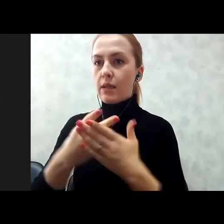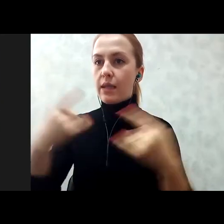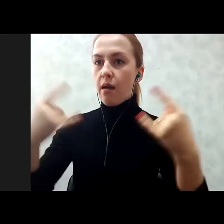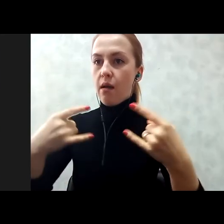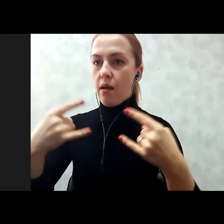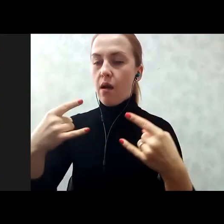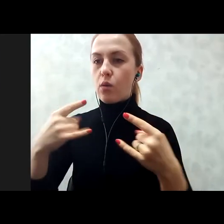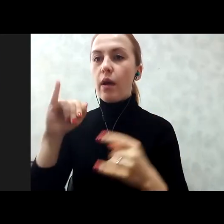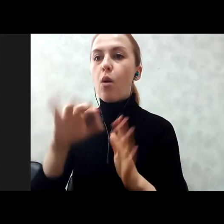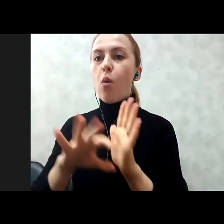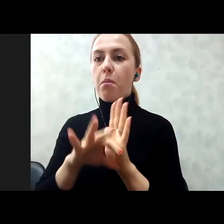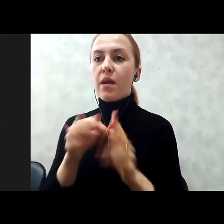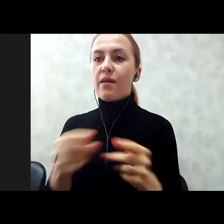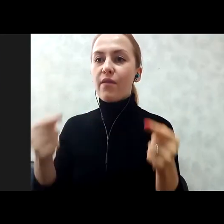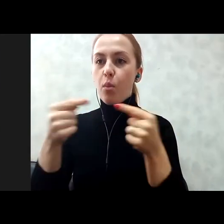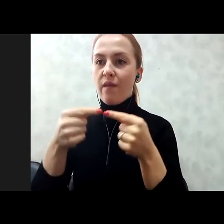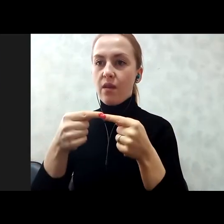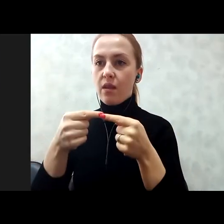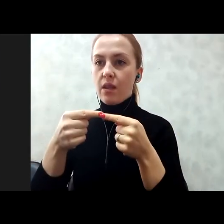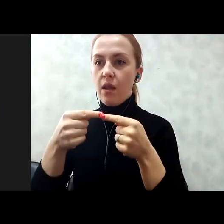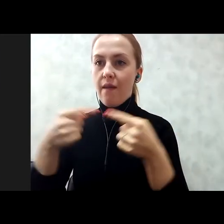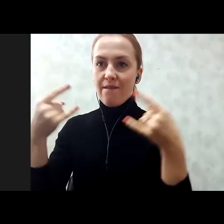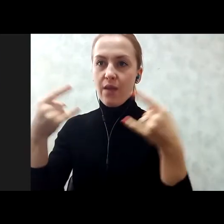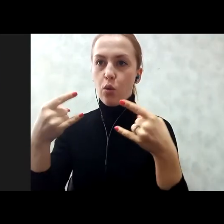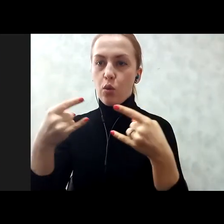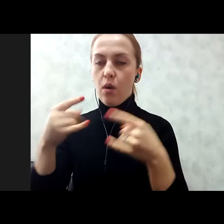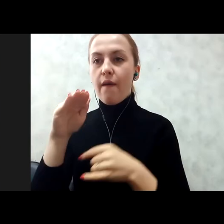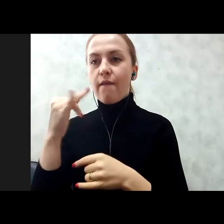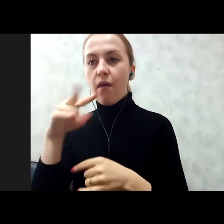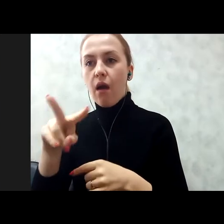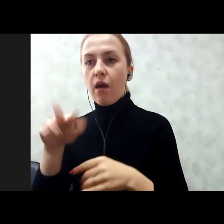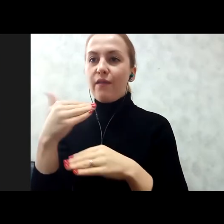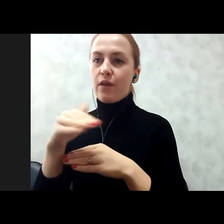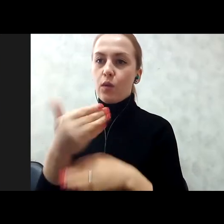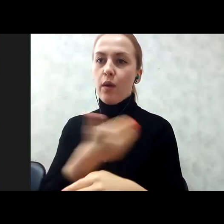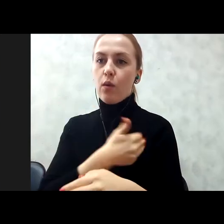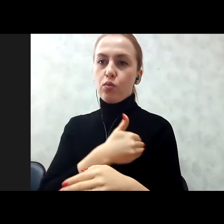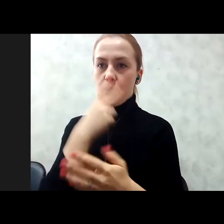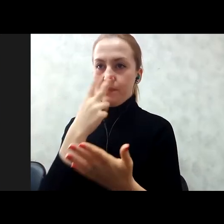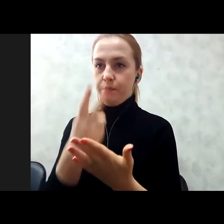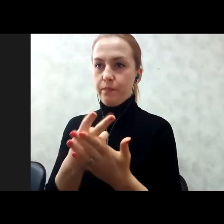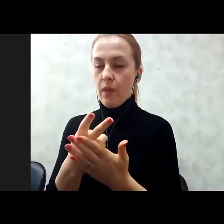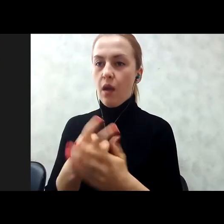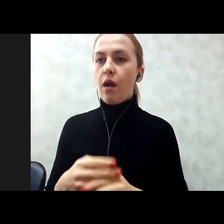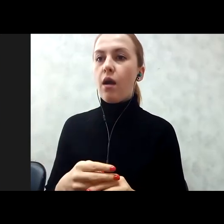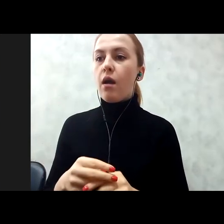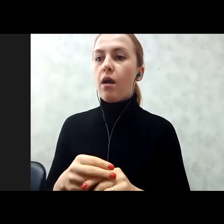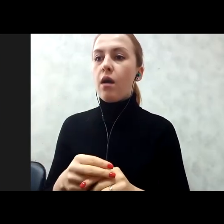the sharing button and select the appropriate